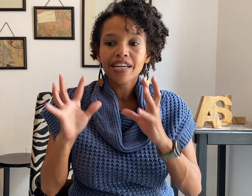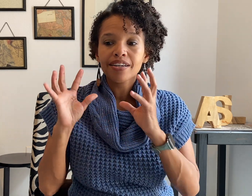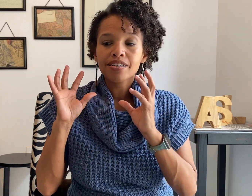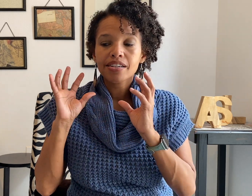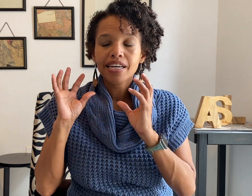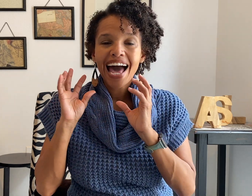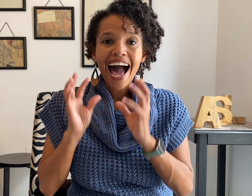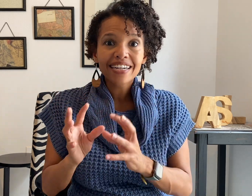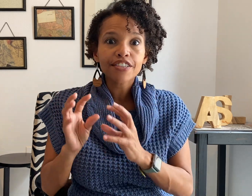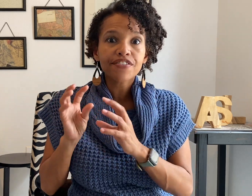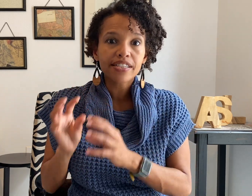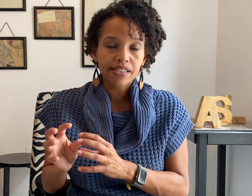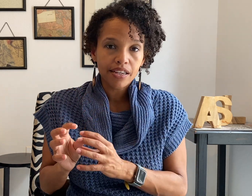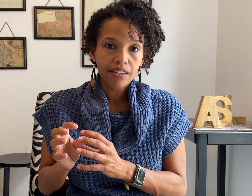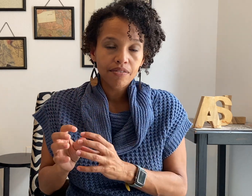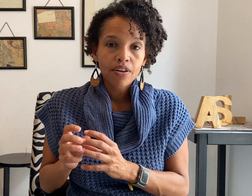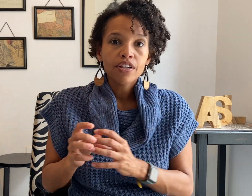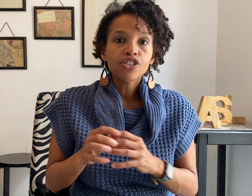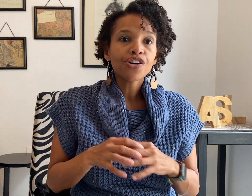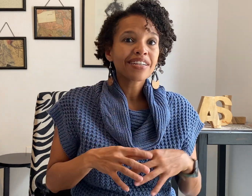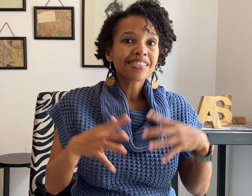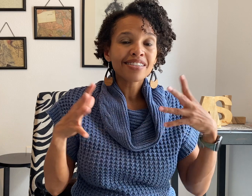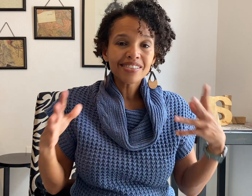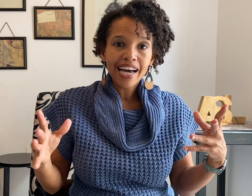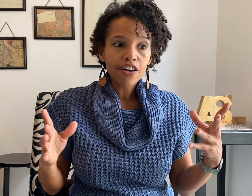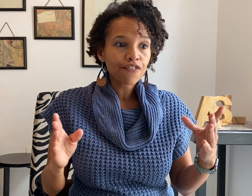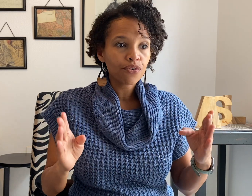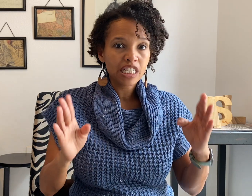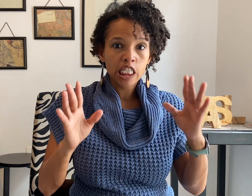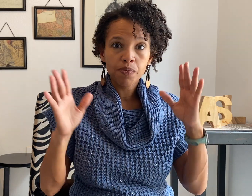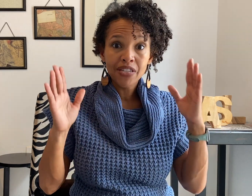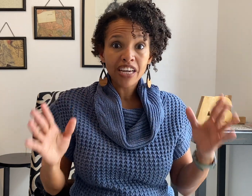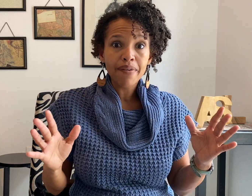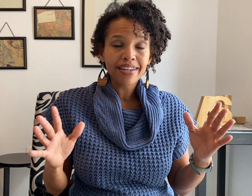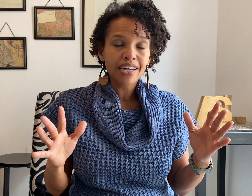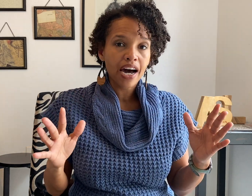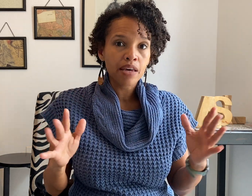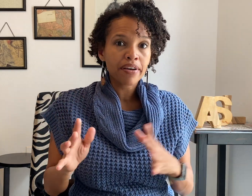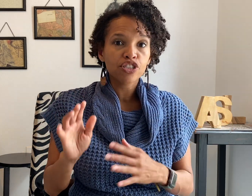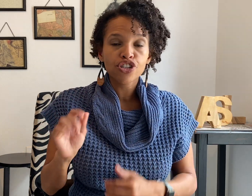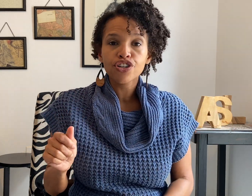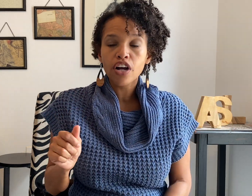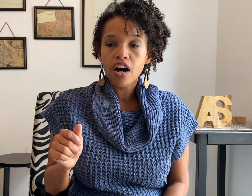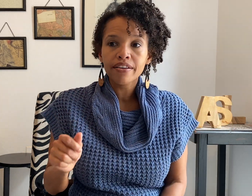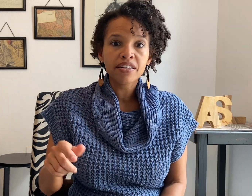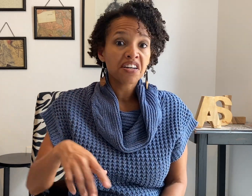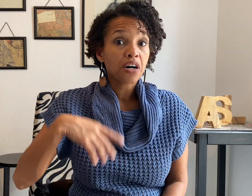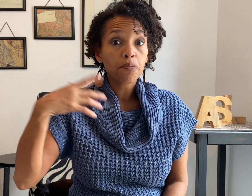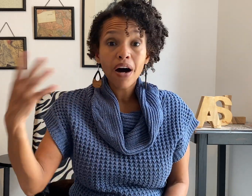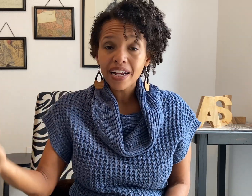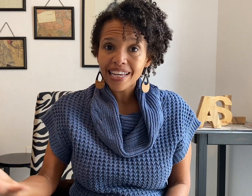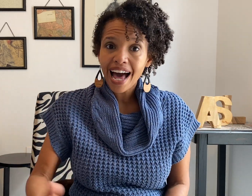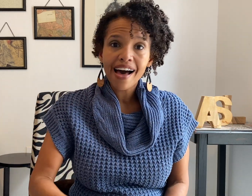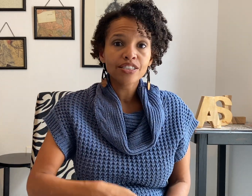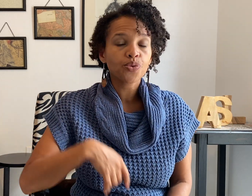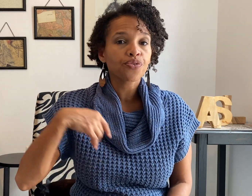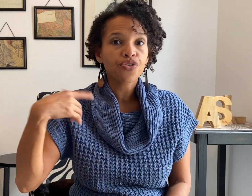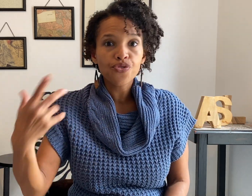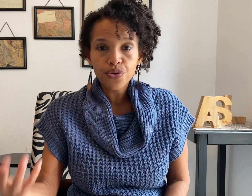regarding active listening. So you're going to sit down for a specific amount of time and turn on a podcast or the